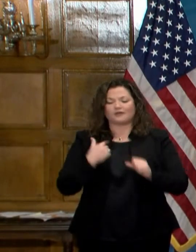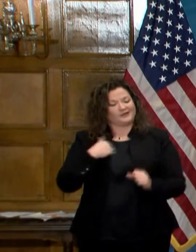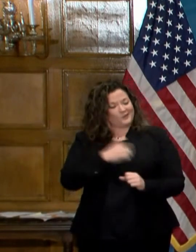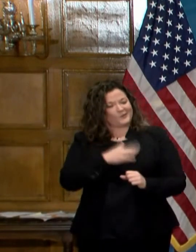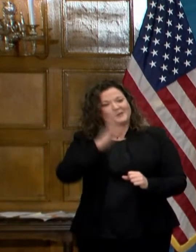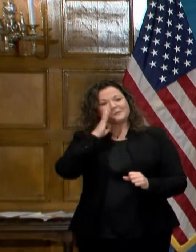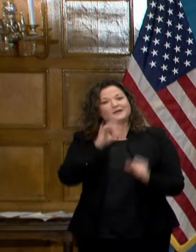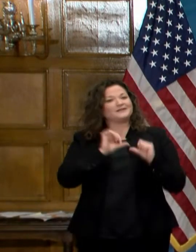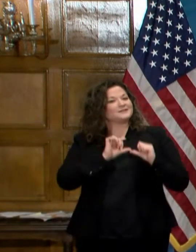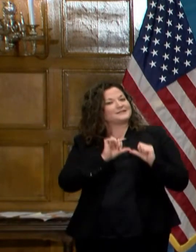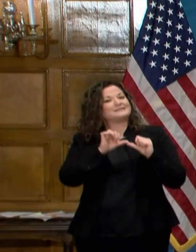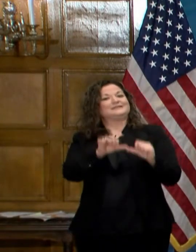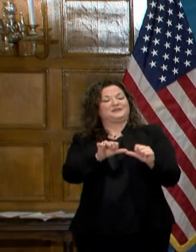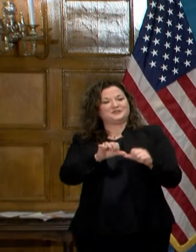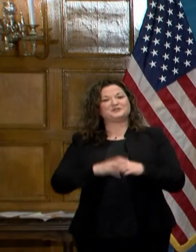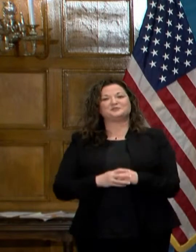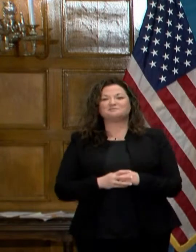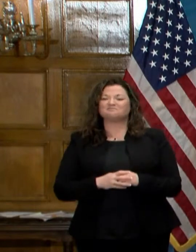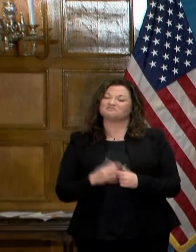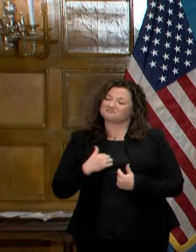way. And I was